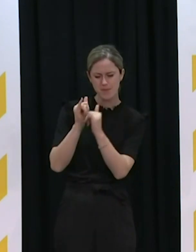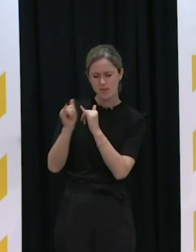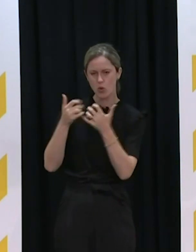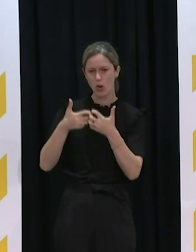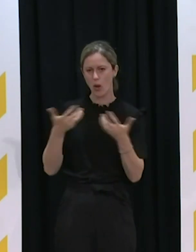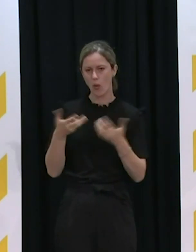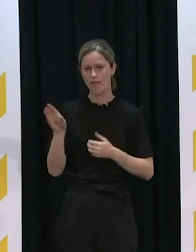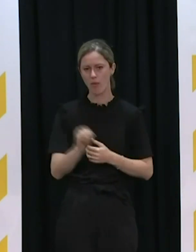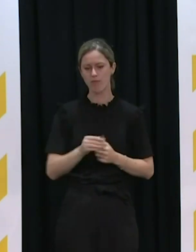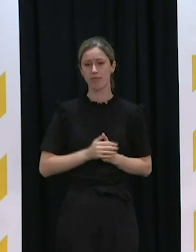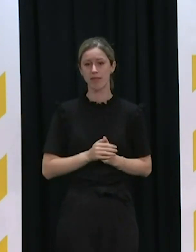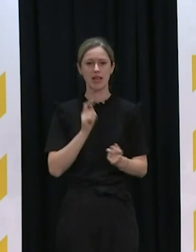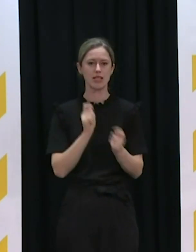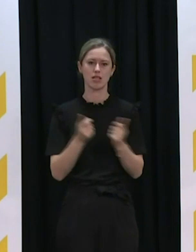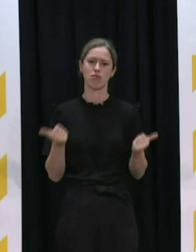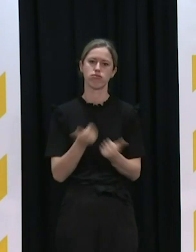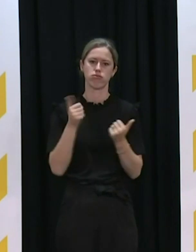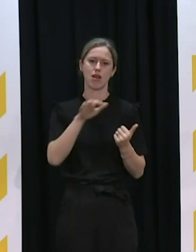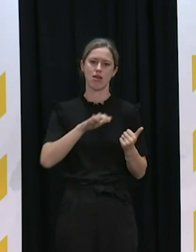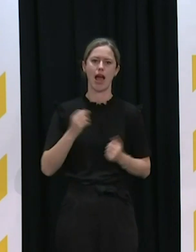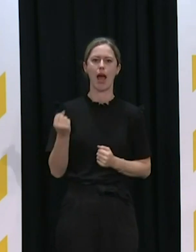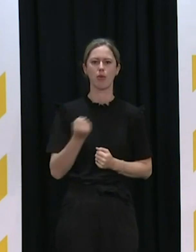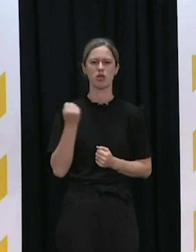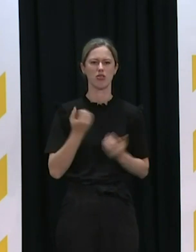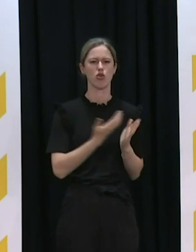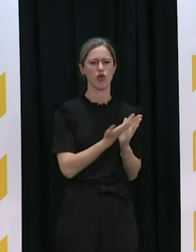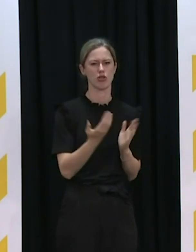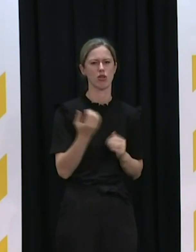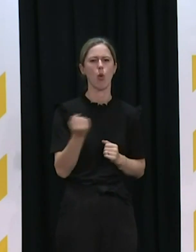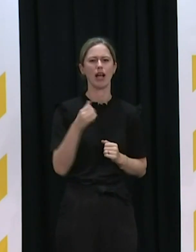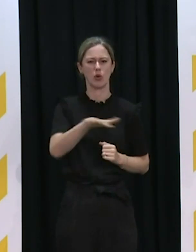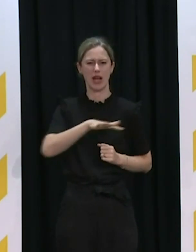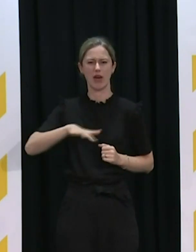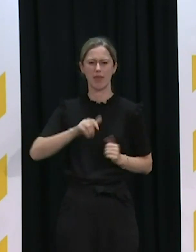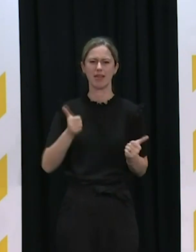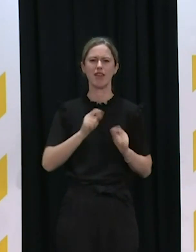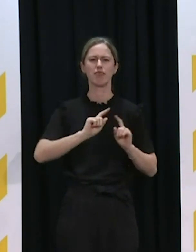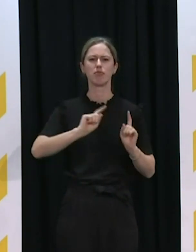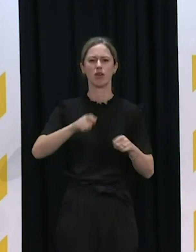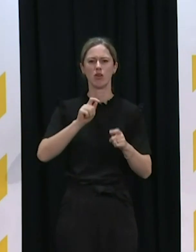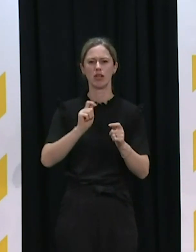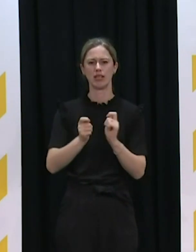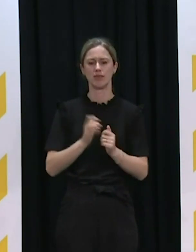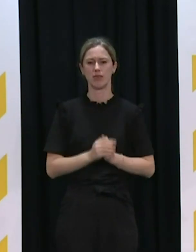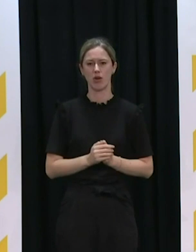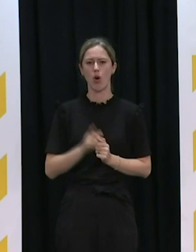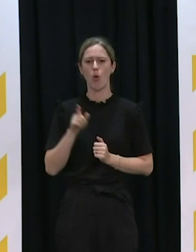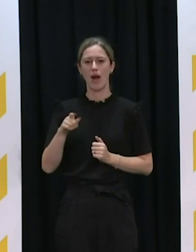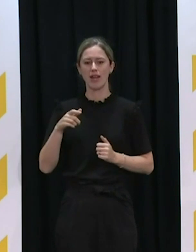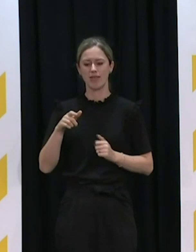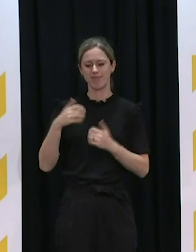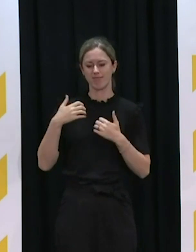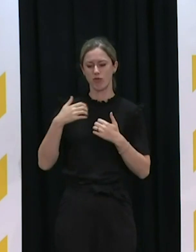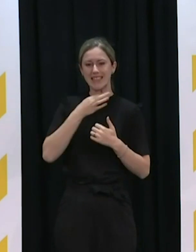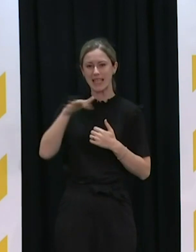moment. There is testing widely available through Hamilton and across the Waikato again today. And there was 1 location of interest